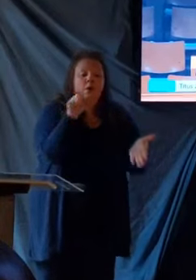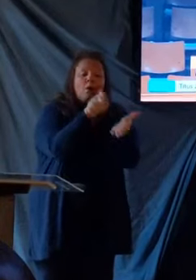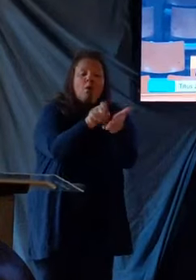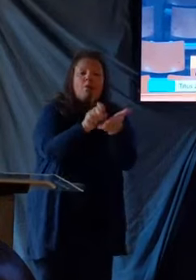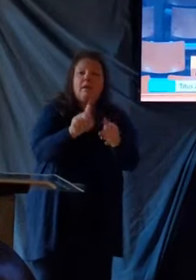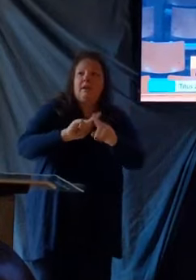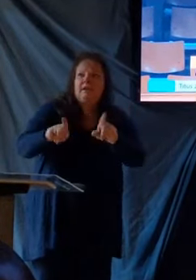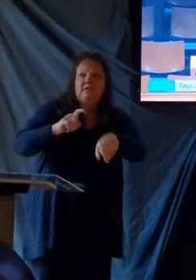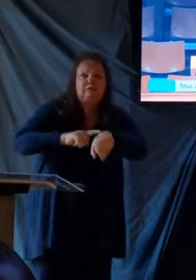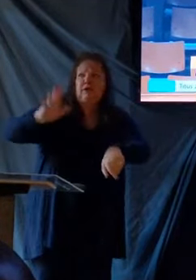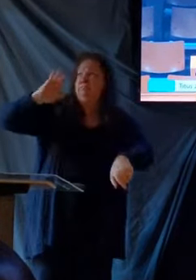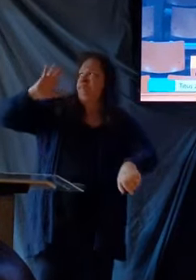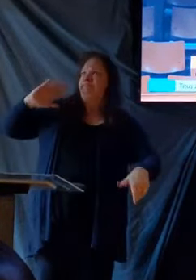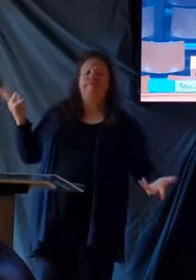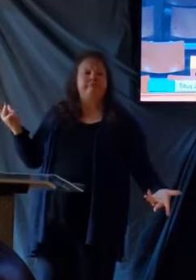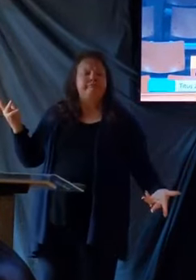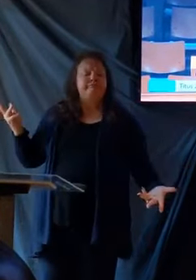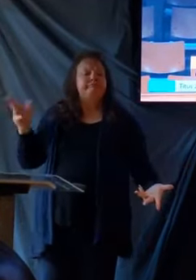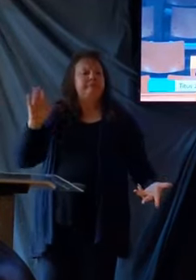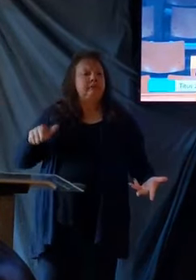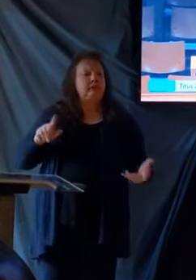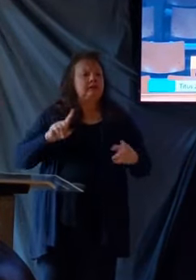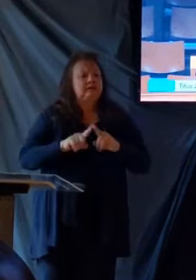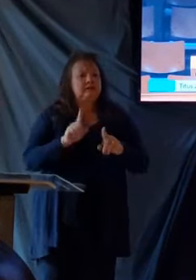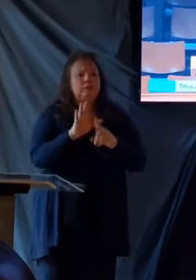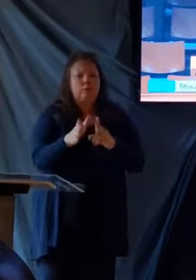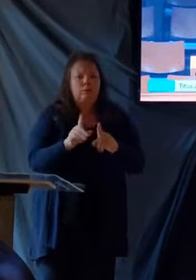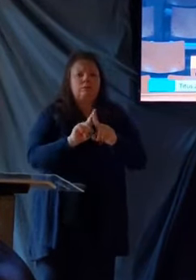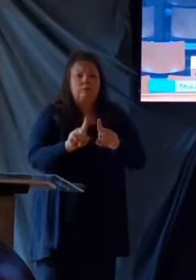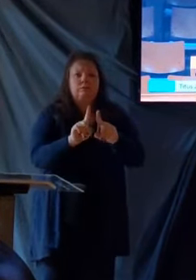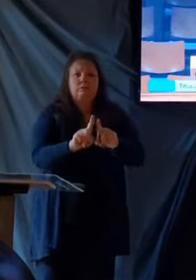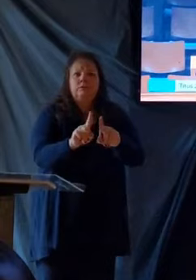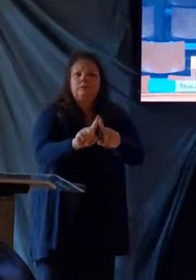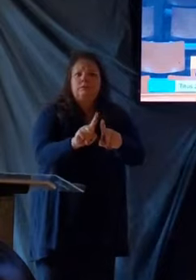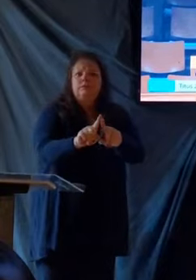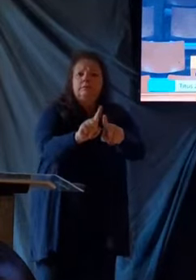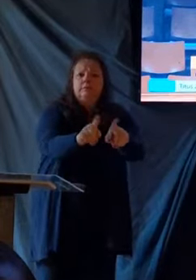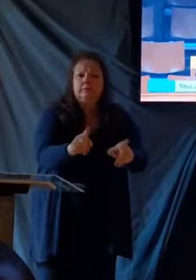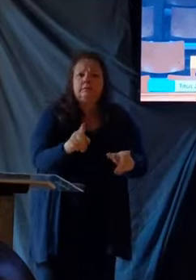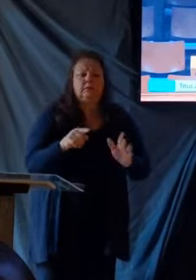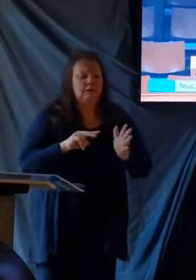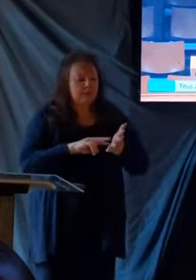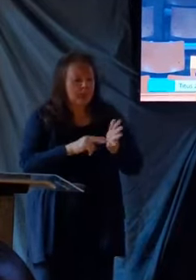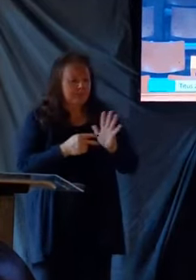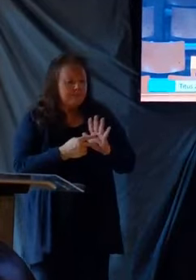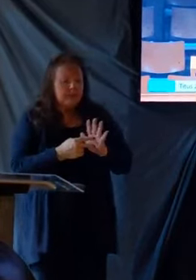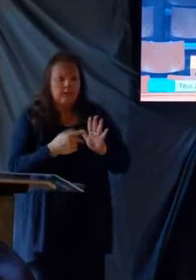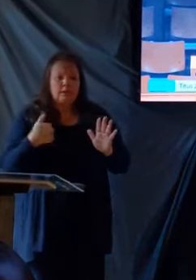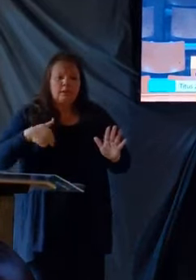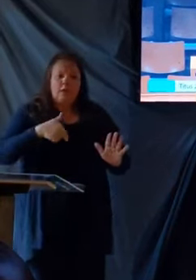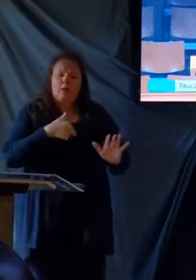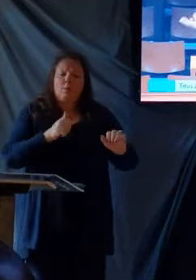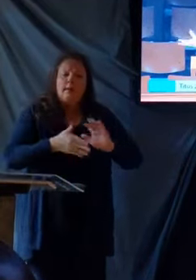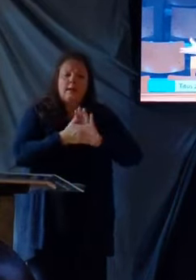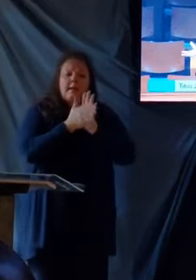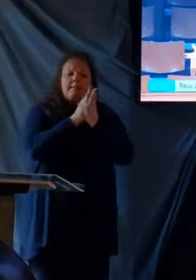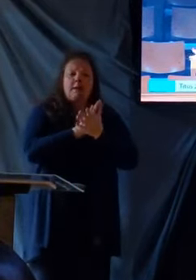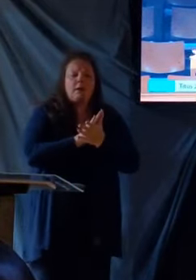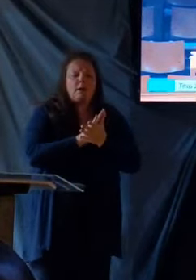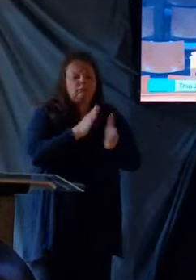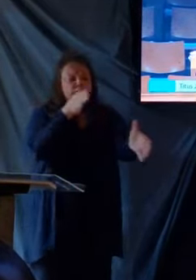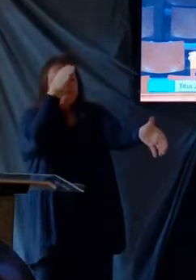at a different time period, in that sense, in a different culture. But that means that we can become the